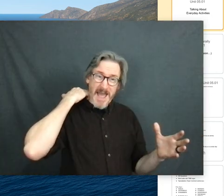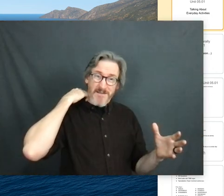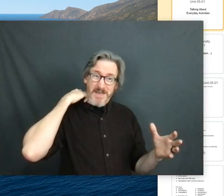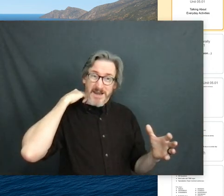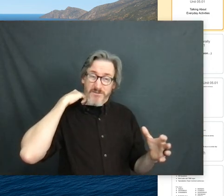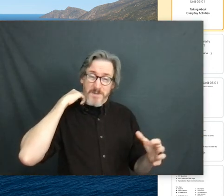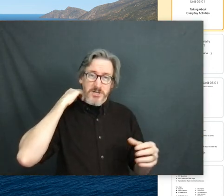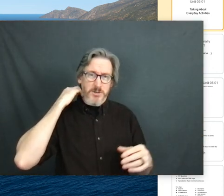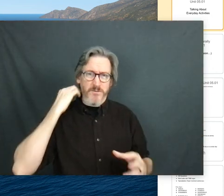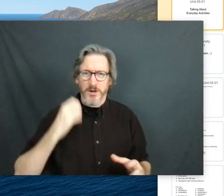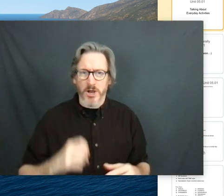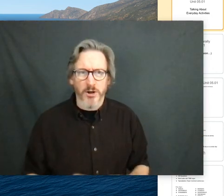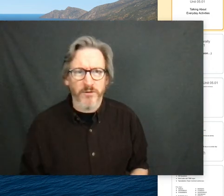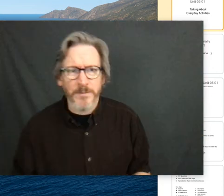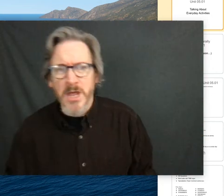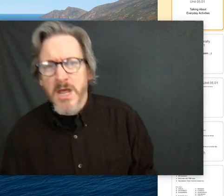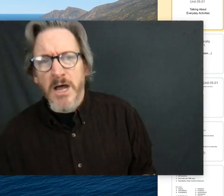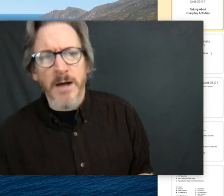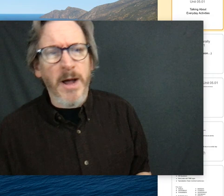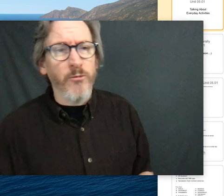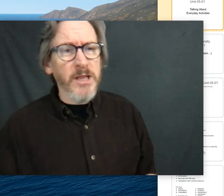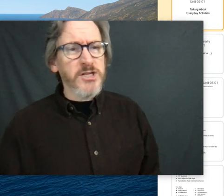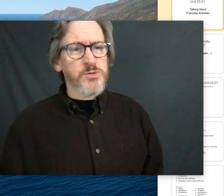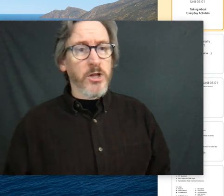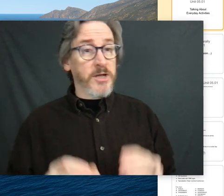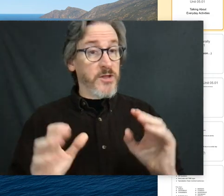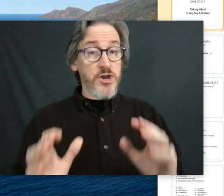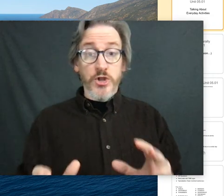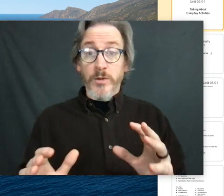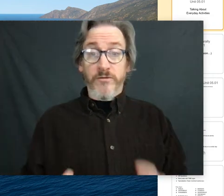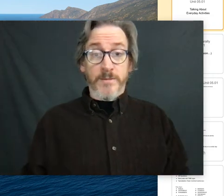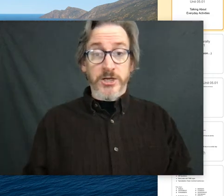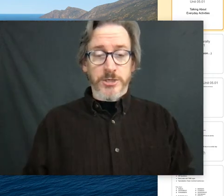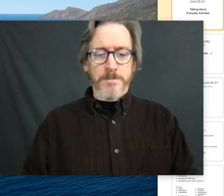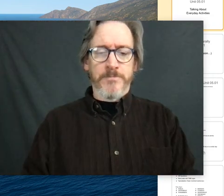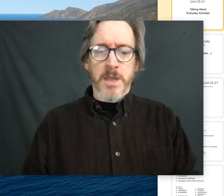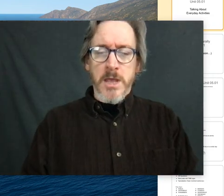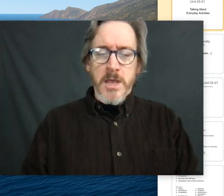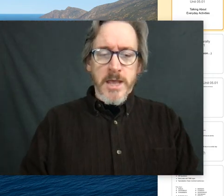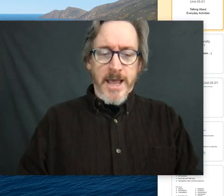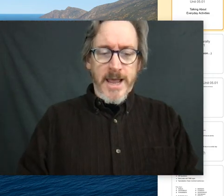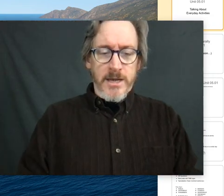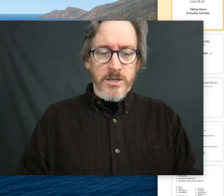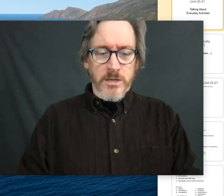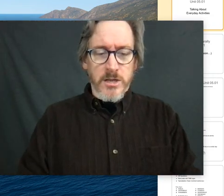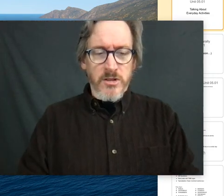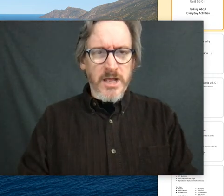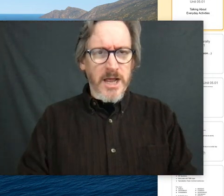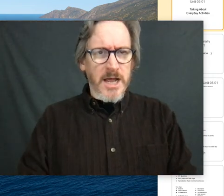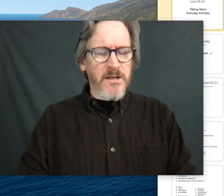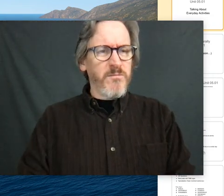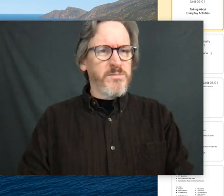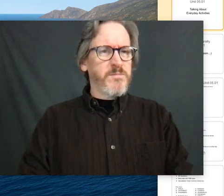you already have that information. You've already gone over it. I really just want to look at the new information, and